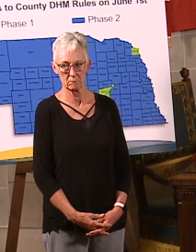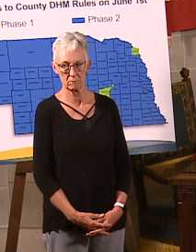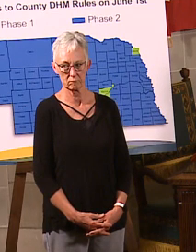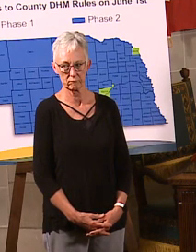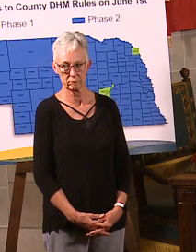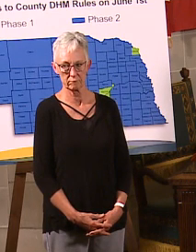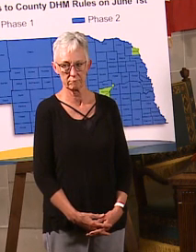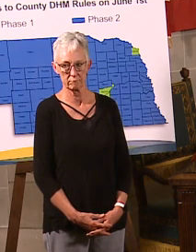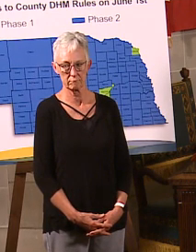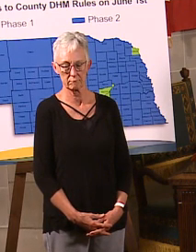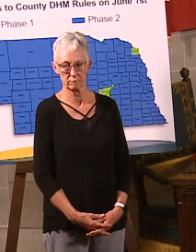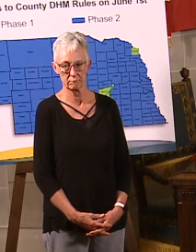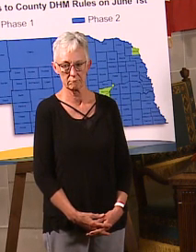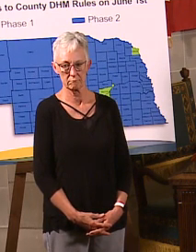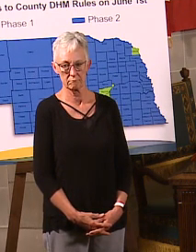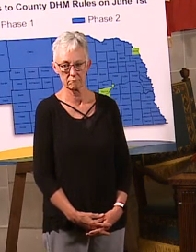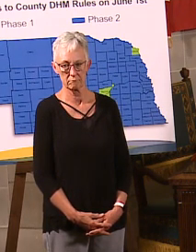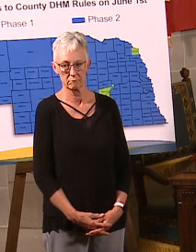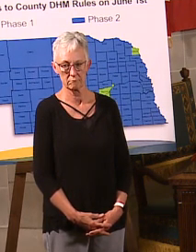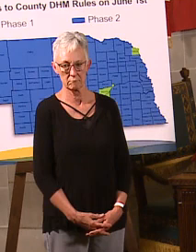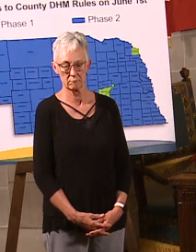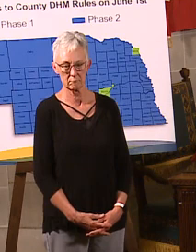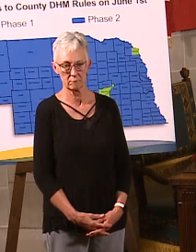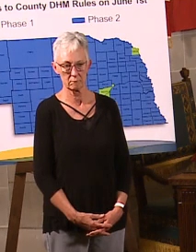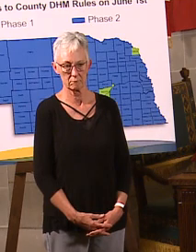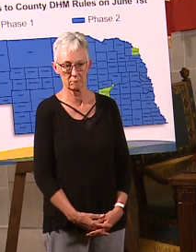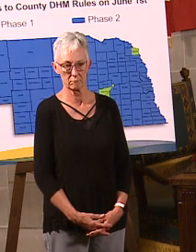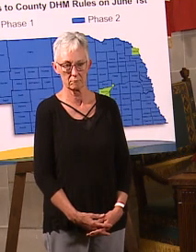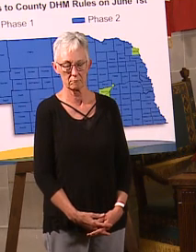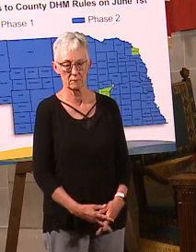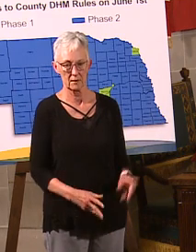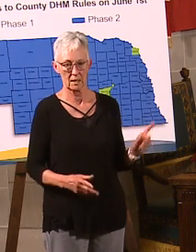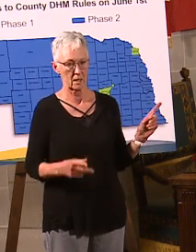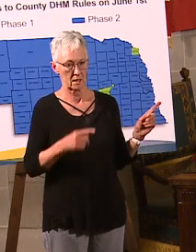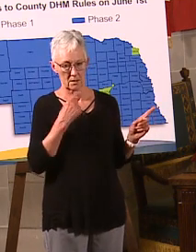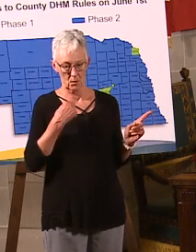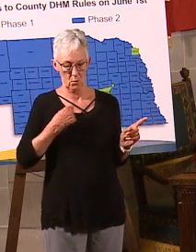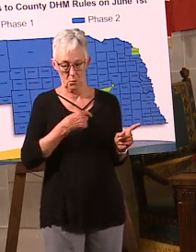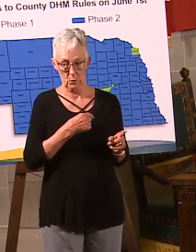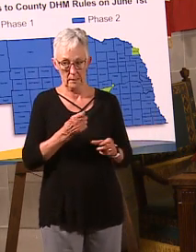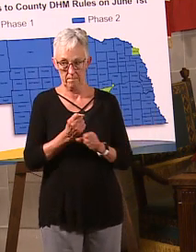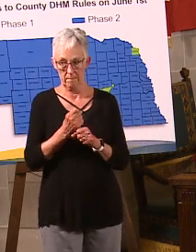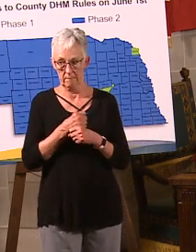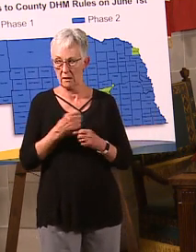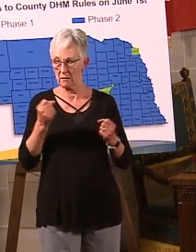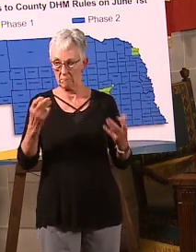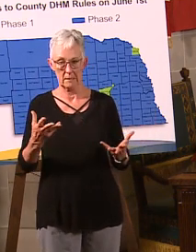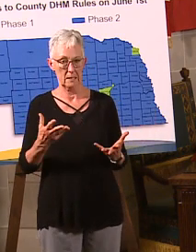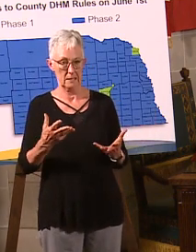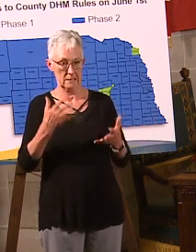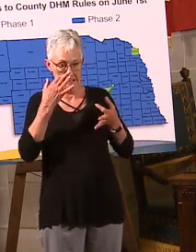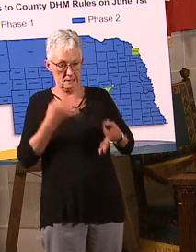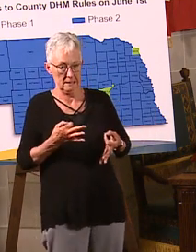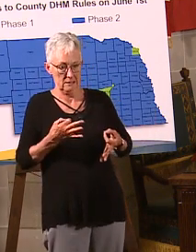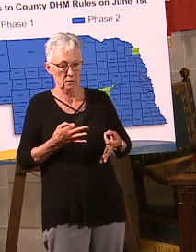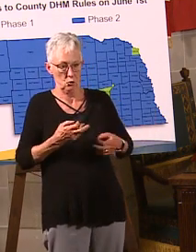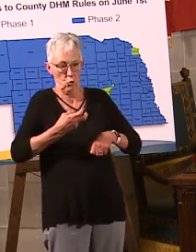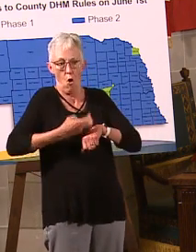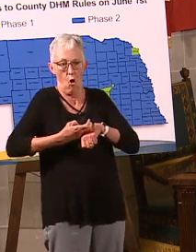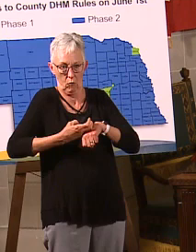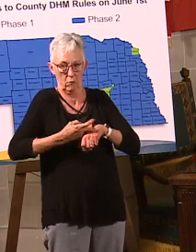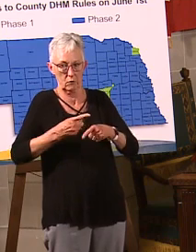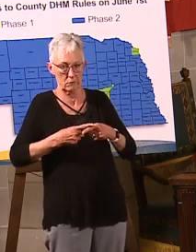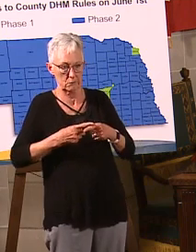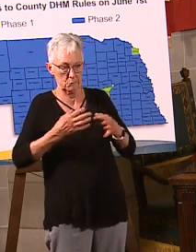and not to do, yes to do kind of thing? Yeah, I mean, there are a lot of difficult decisions that we have to make. You know, they all impact people's